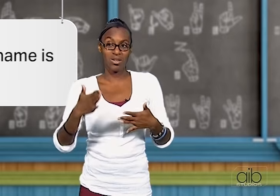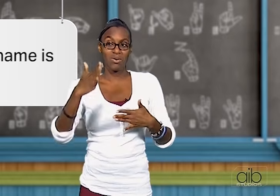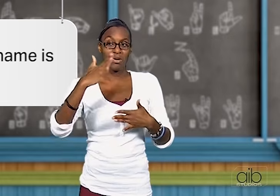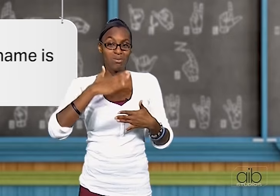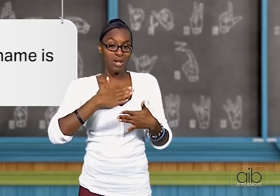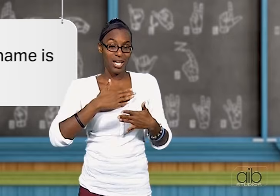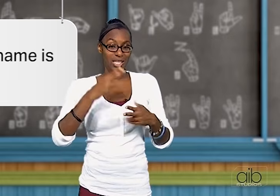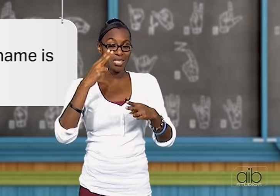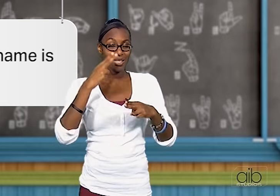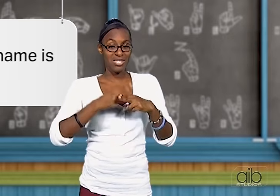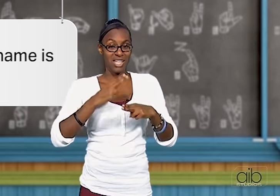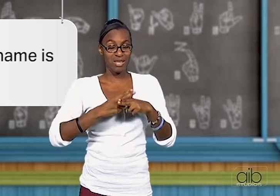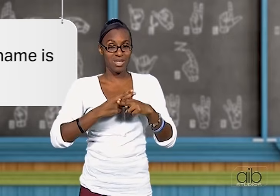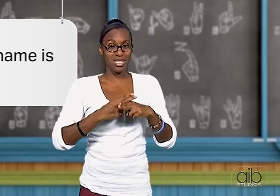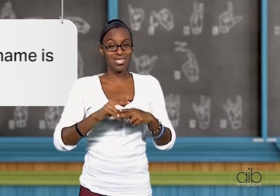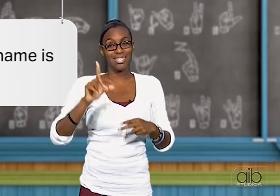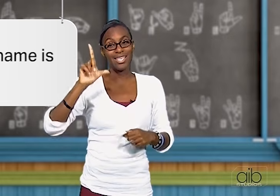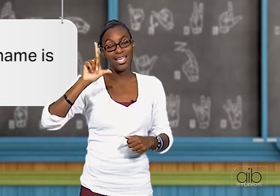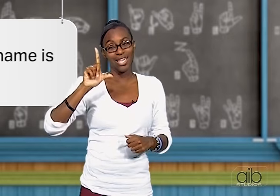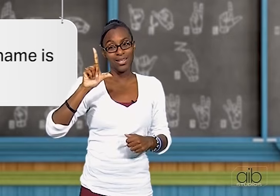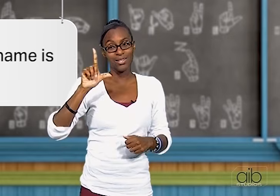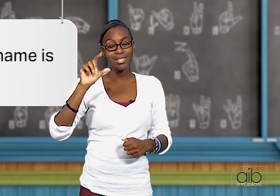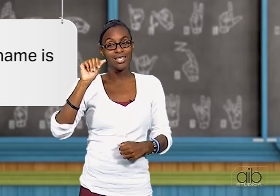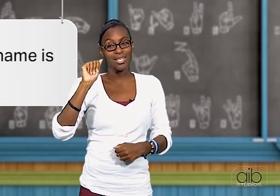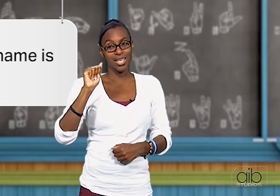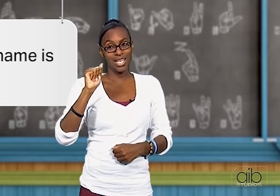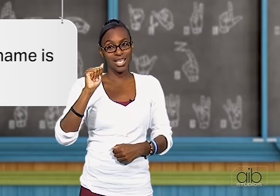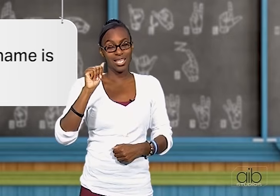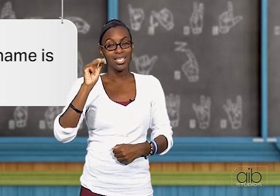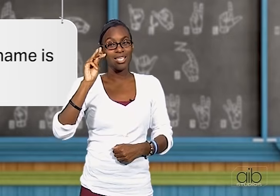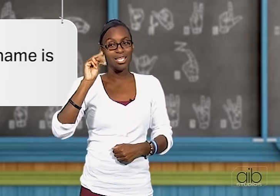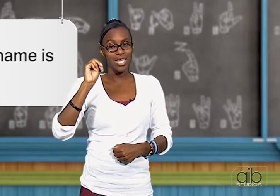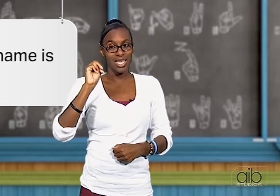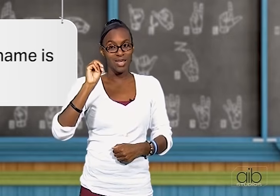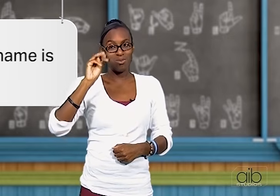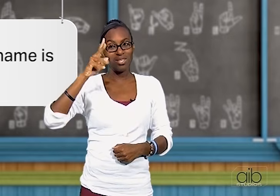So my name is Lamprra.